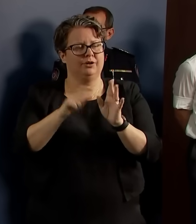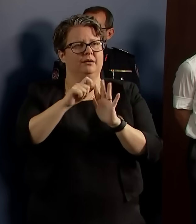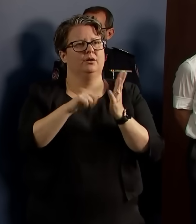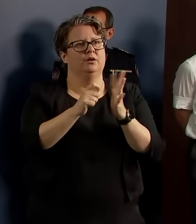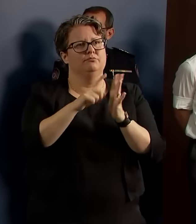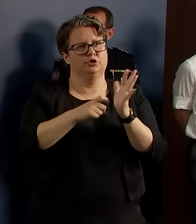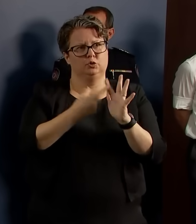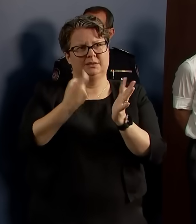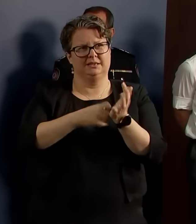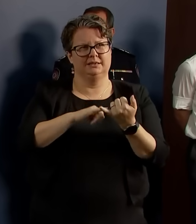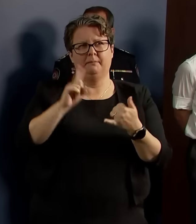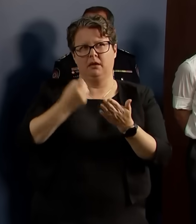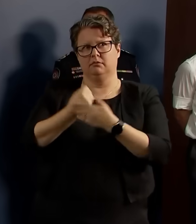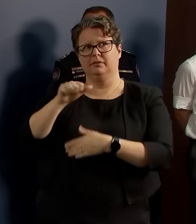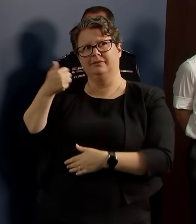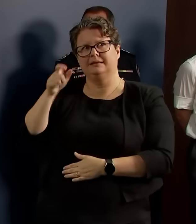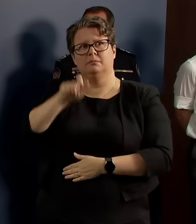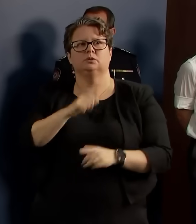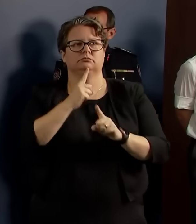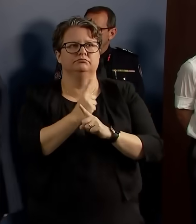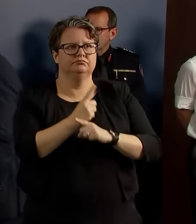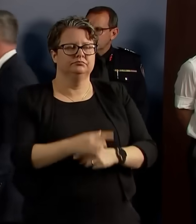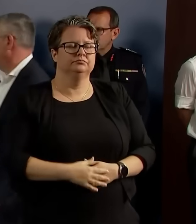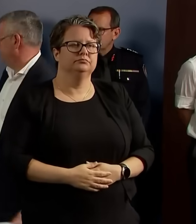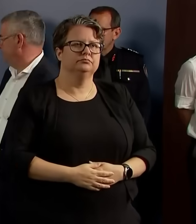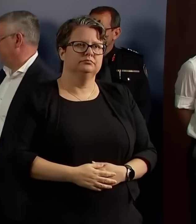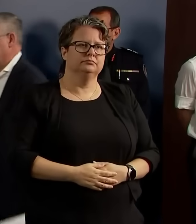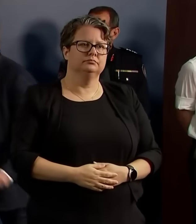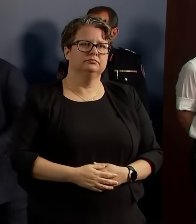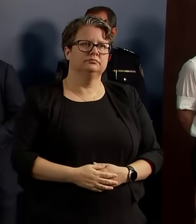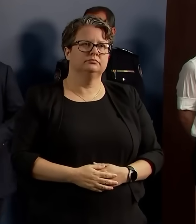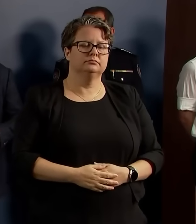McCallum to run through the detail of that. Thanks, Minister. Minister